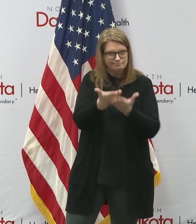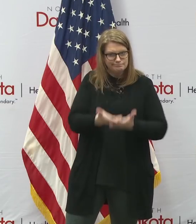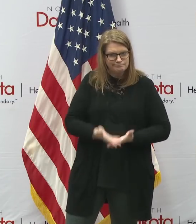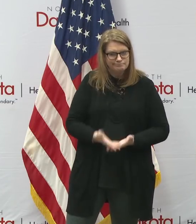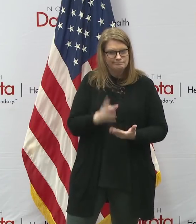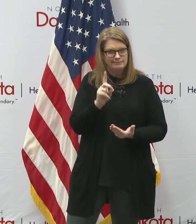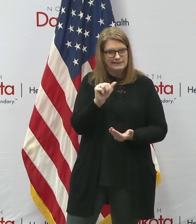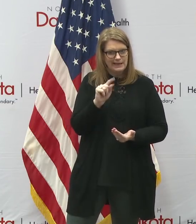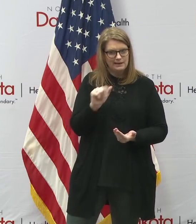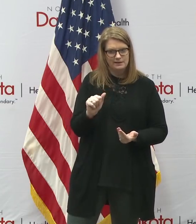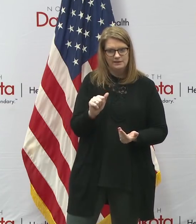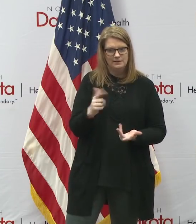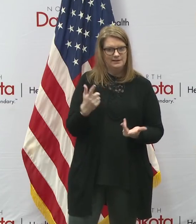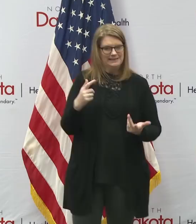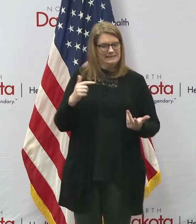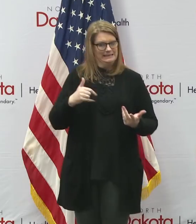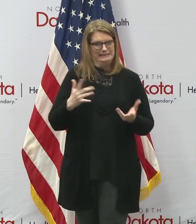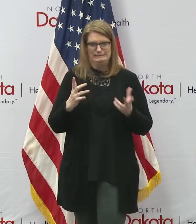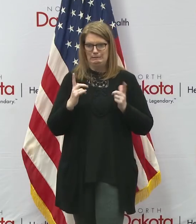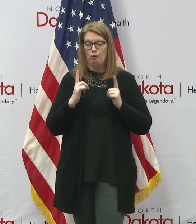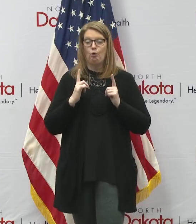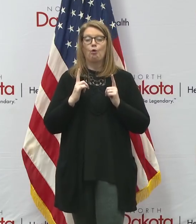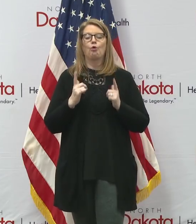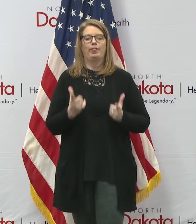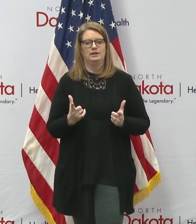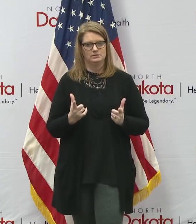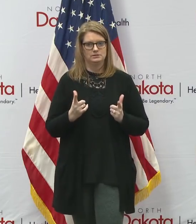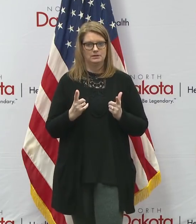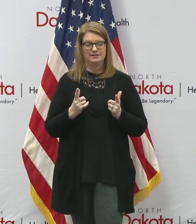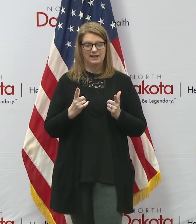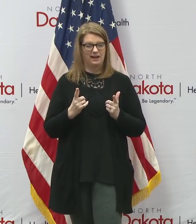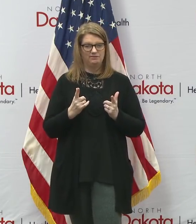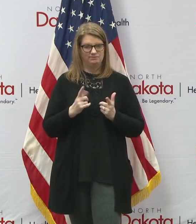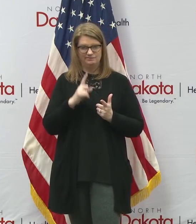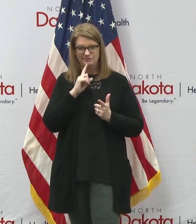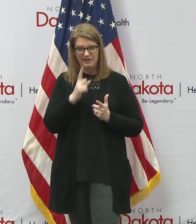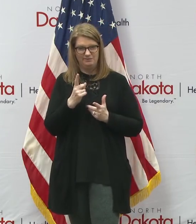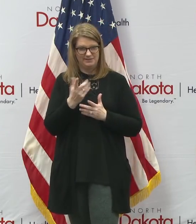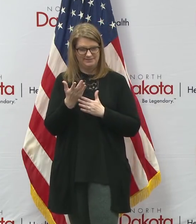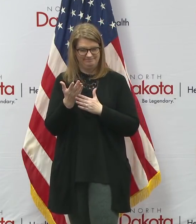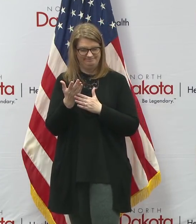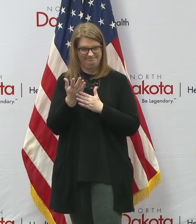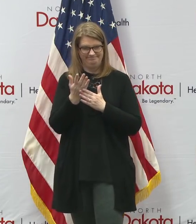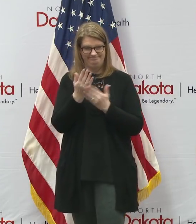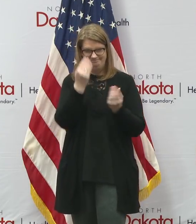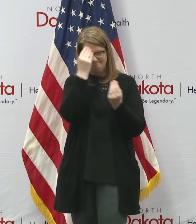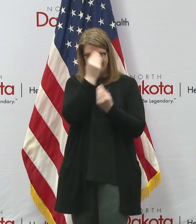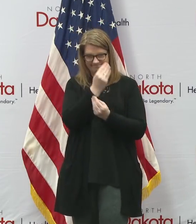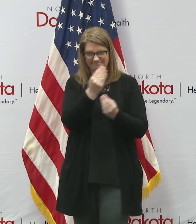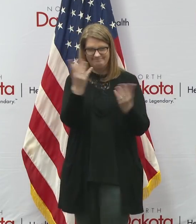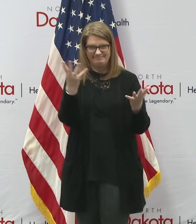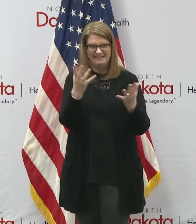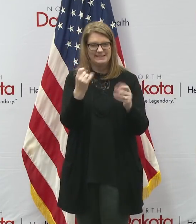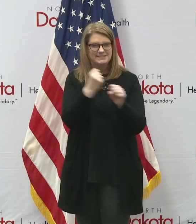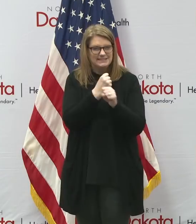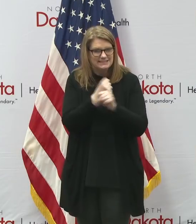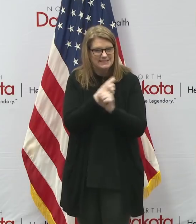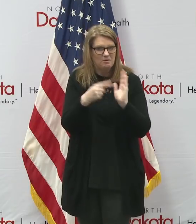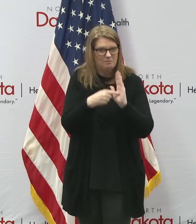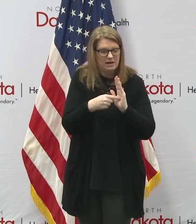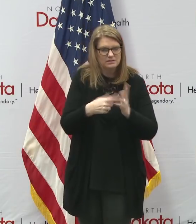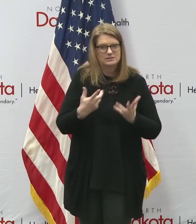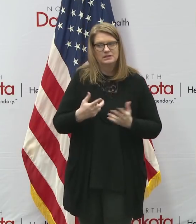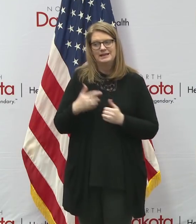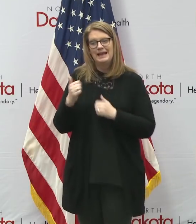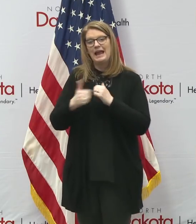is the earliest I've wanted to share any kind of estimates at all, and these models will get better over time. Every state that's